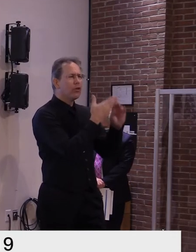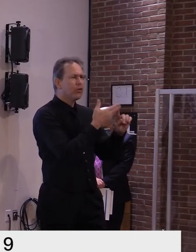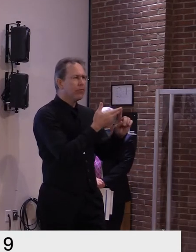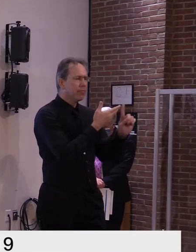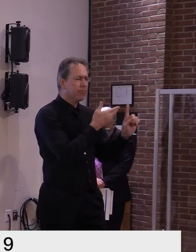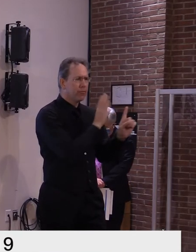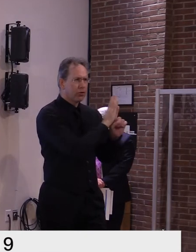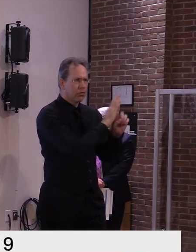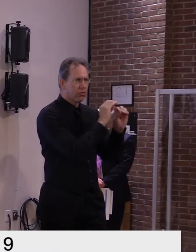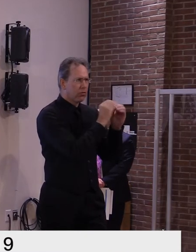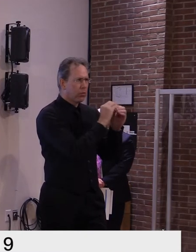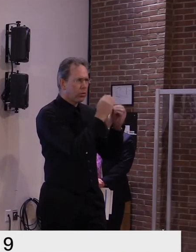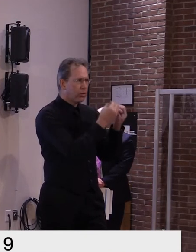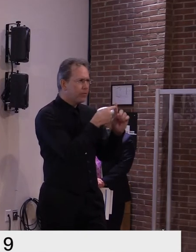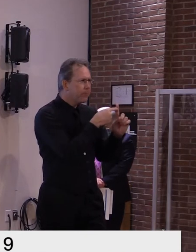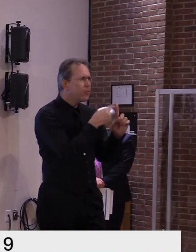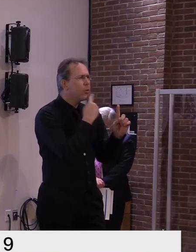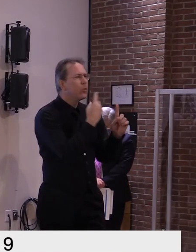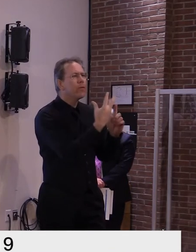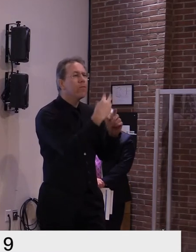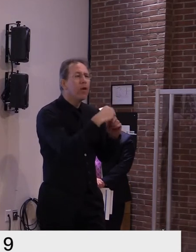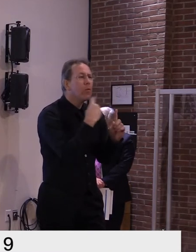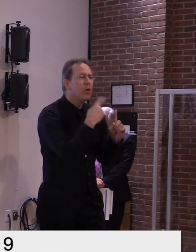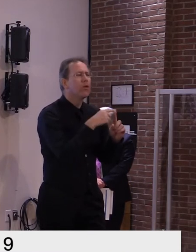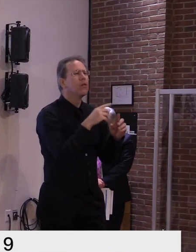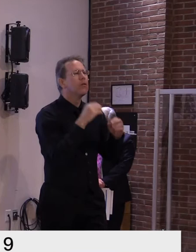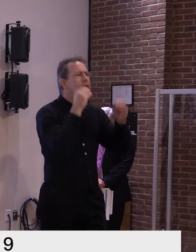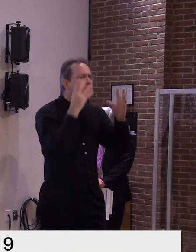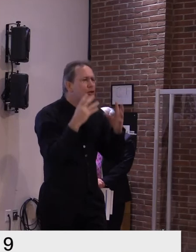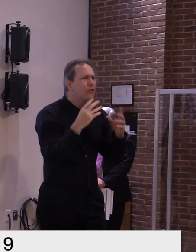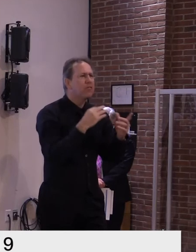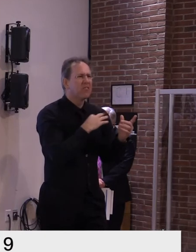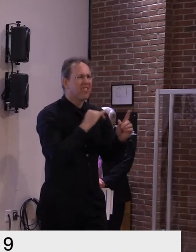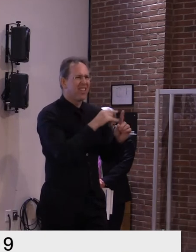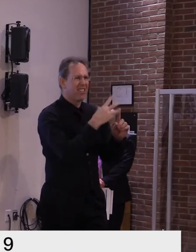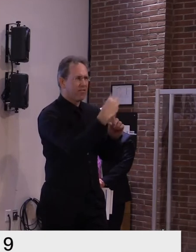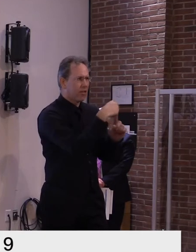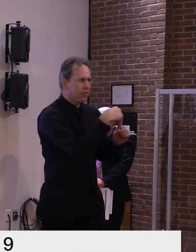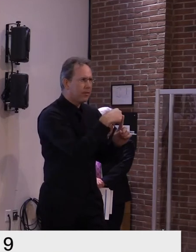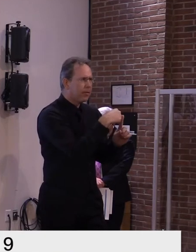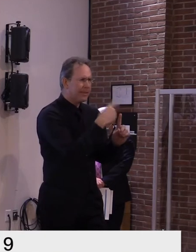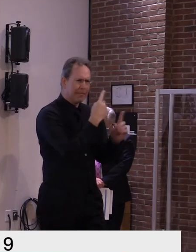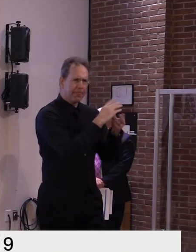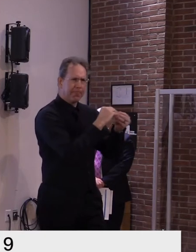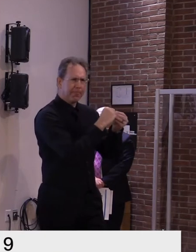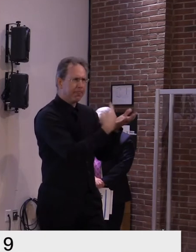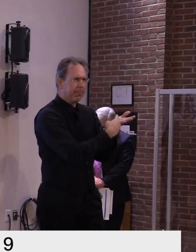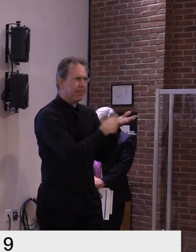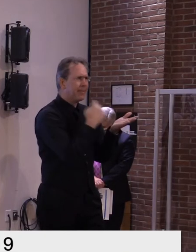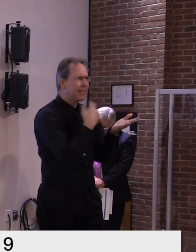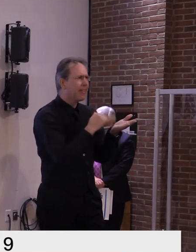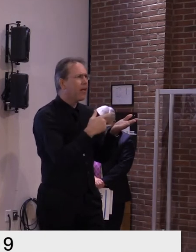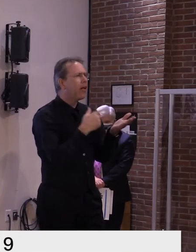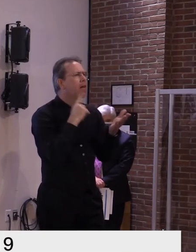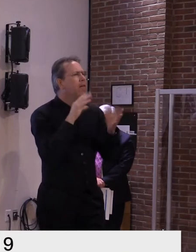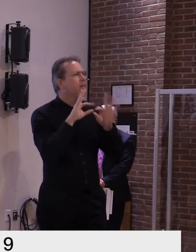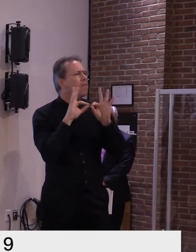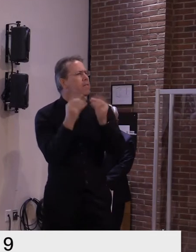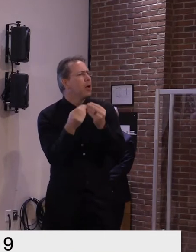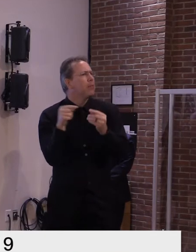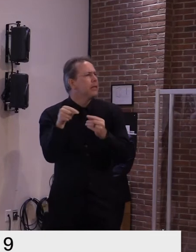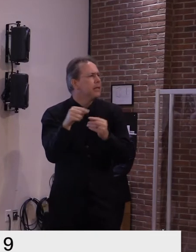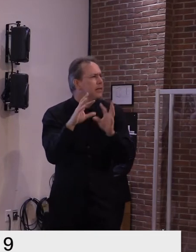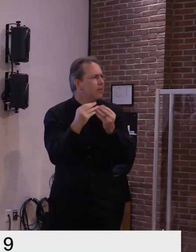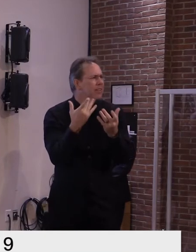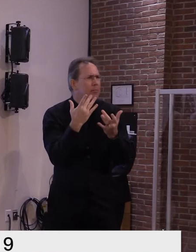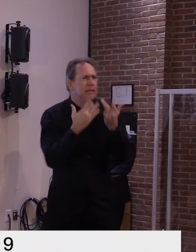on families' housing and utility bill needs as they wait for new COVID support money to come through.